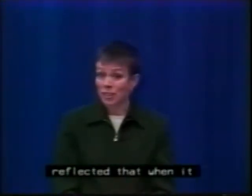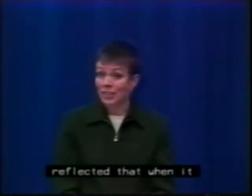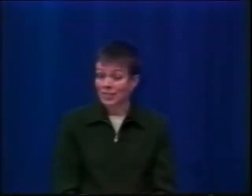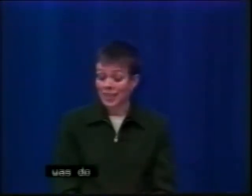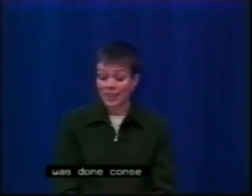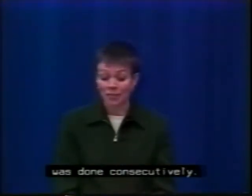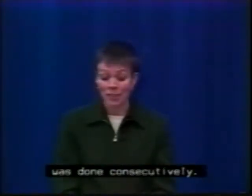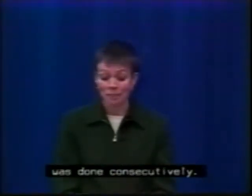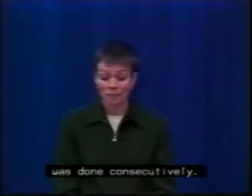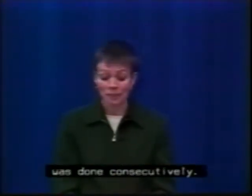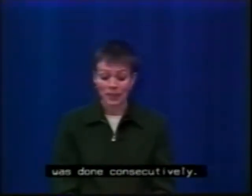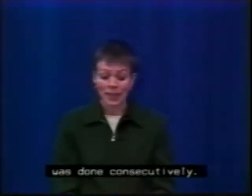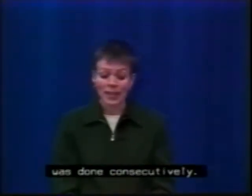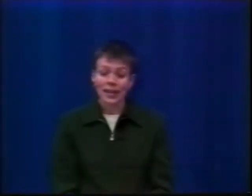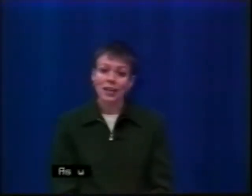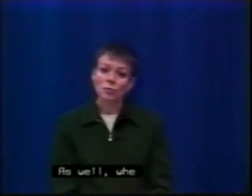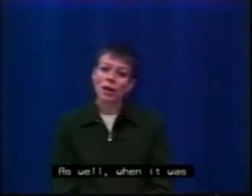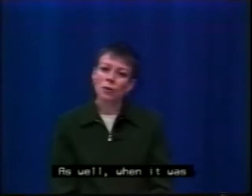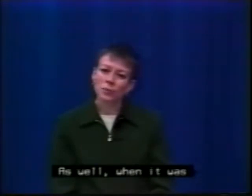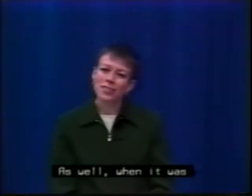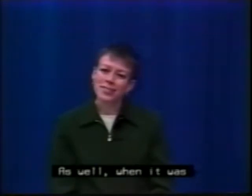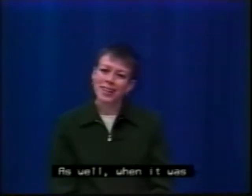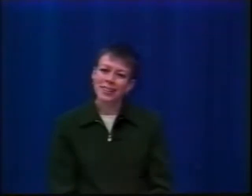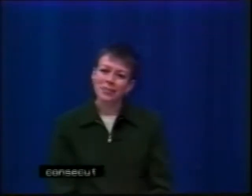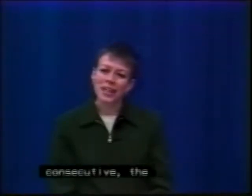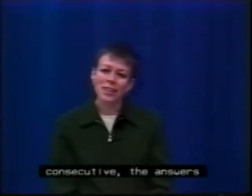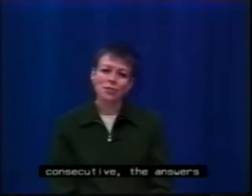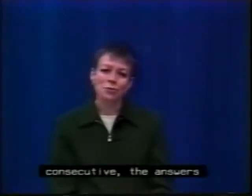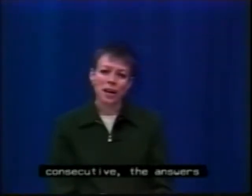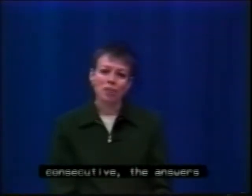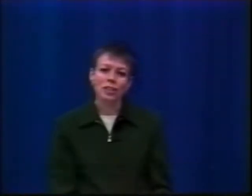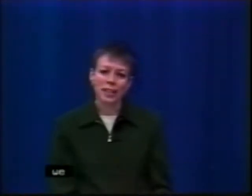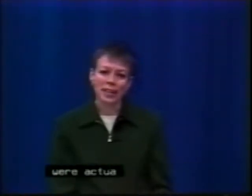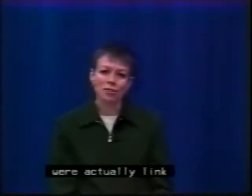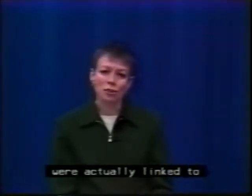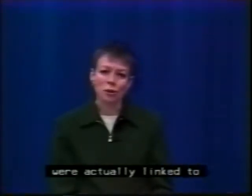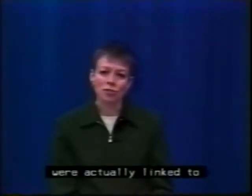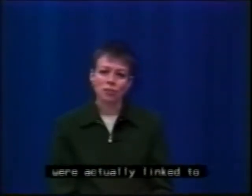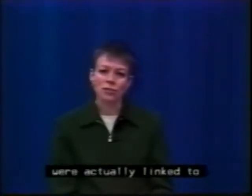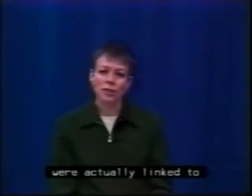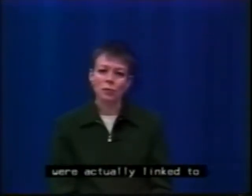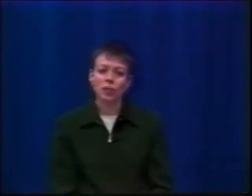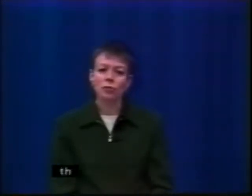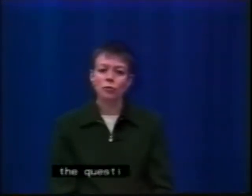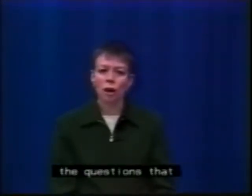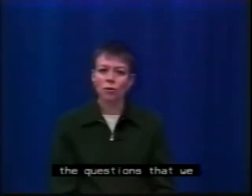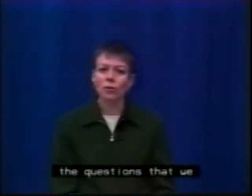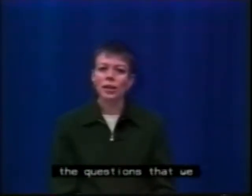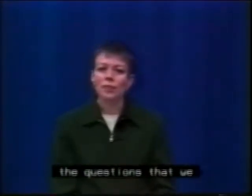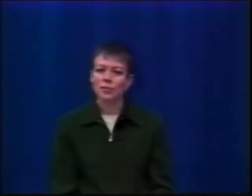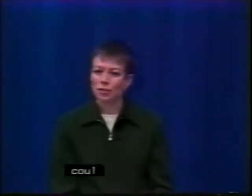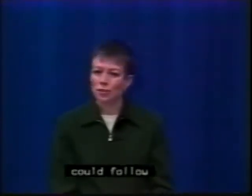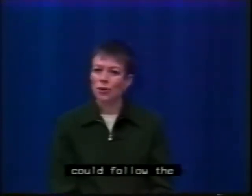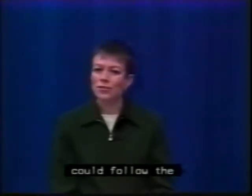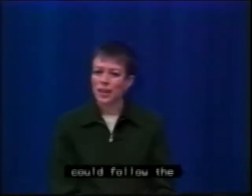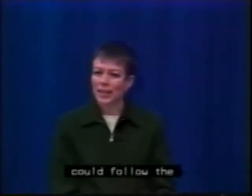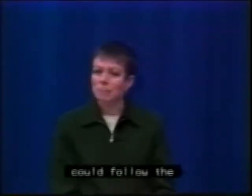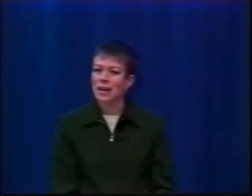done consecutively. As well, when it was consecutive, the answers were actually linked to the questions, that we could follow the discourse and it